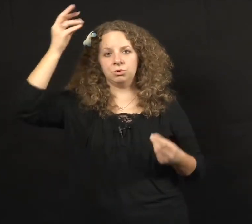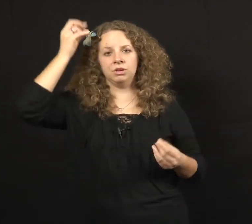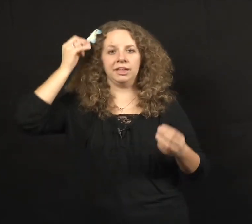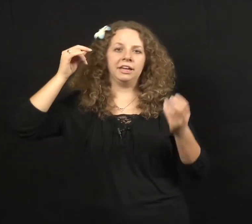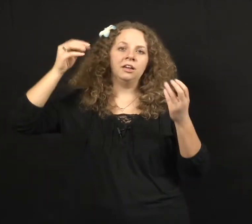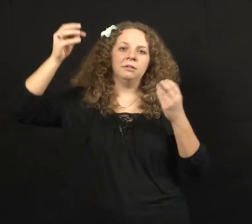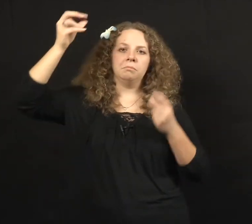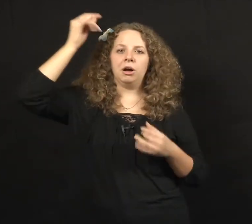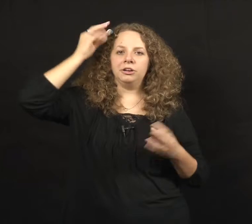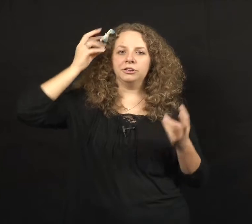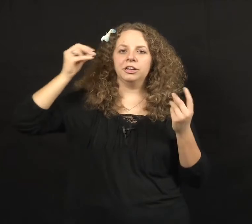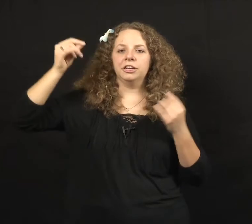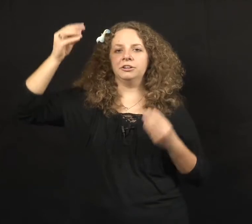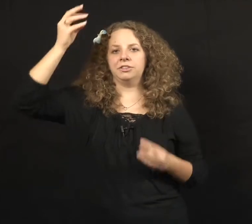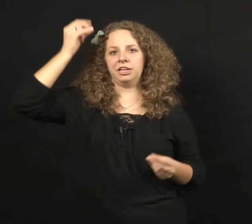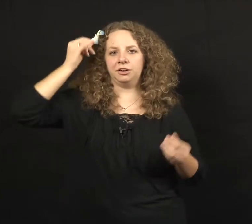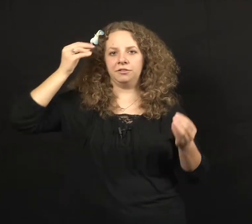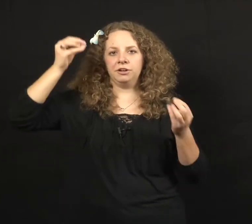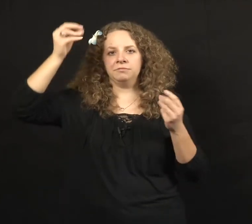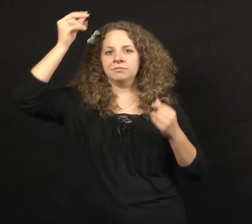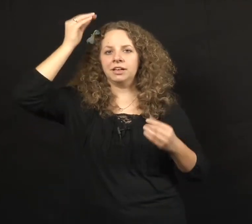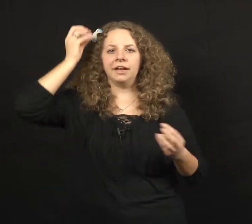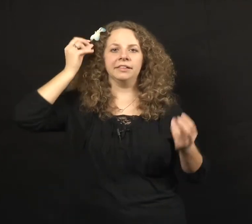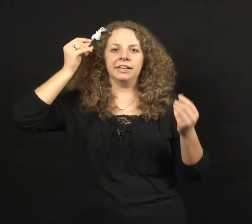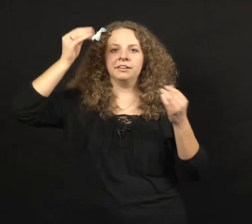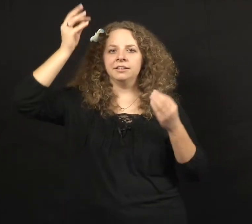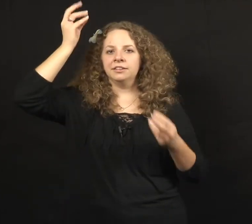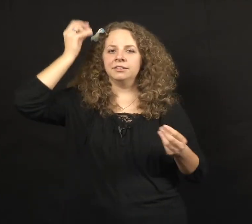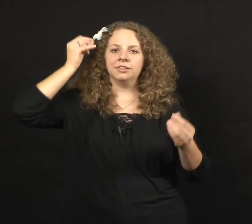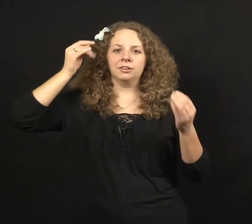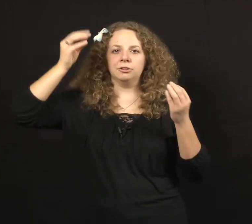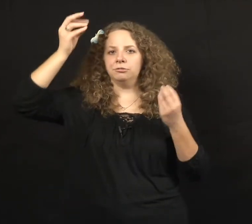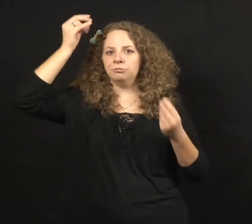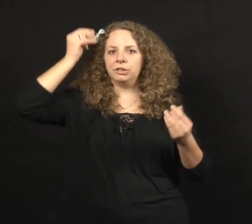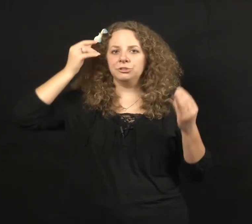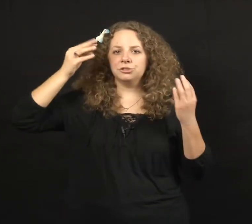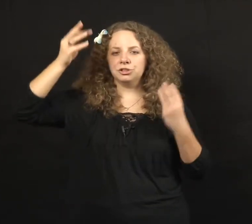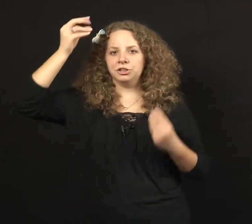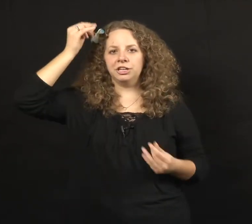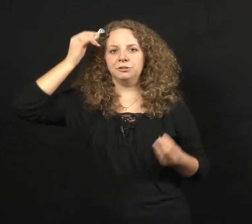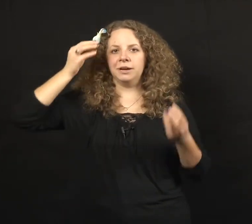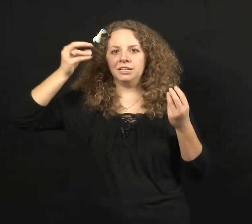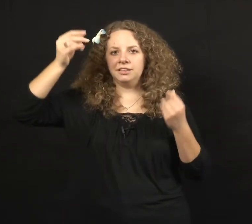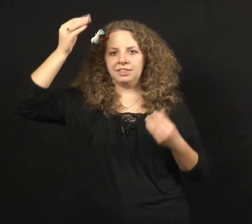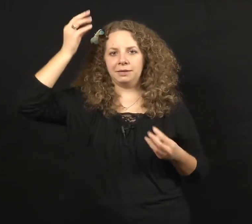or like ponder it or think it over, kind of like the little wheels are turning in your mind. Think about